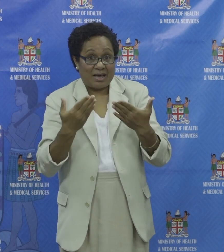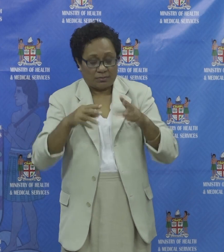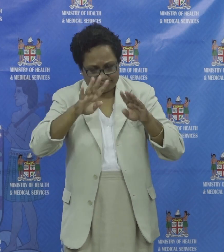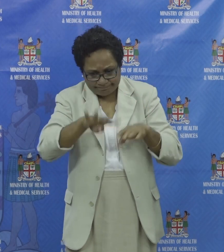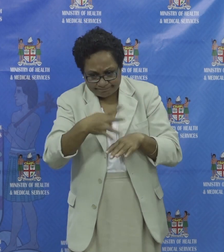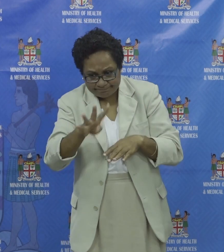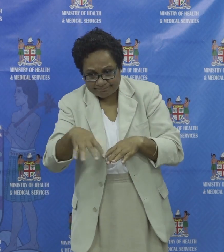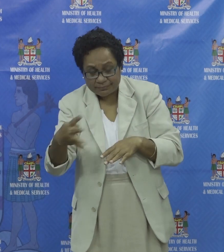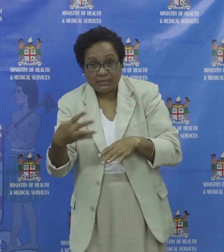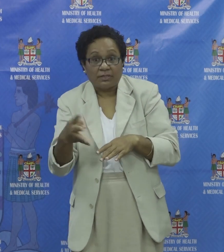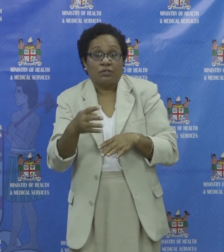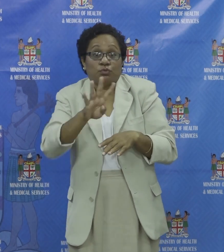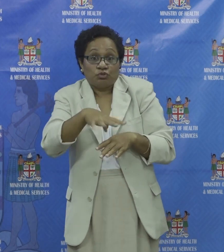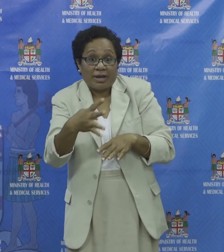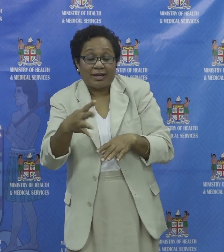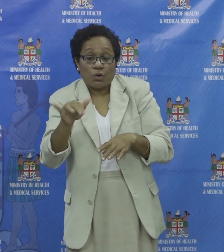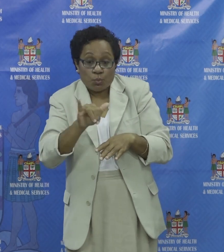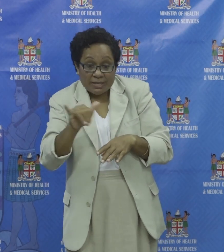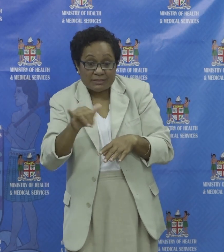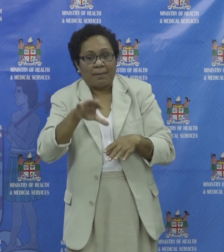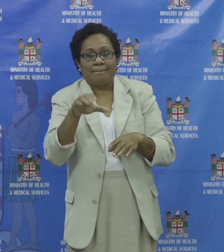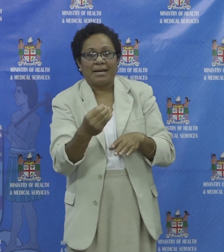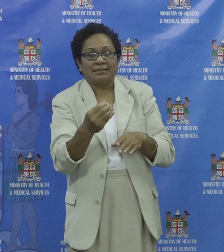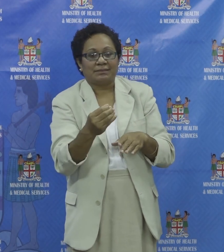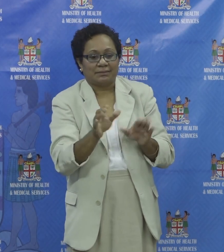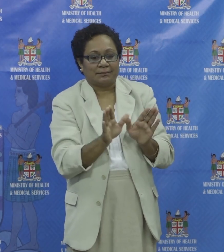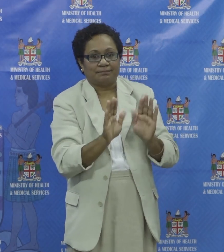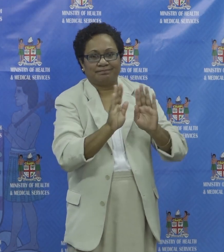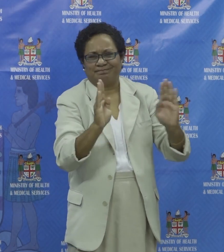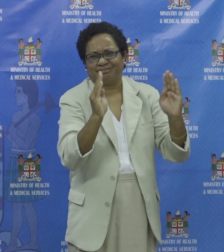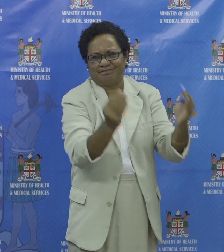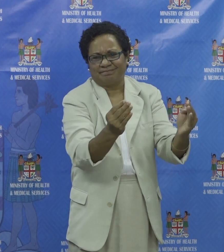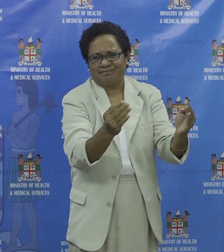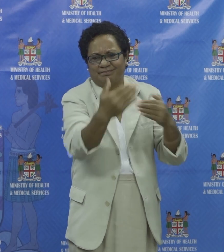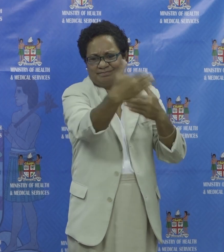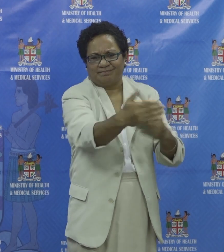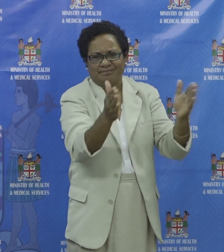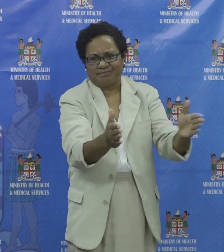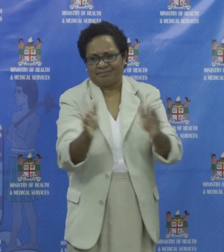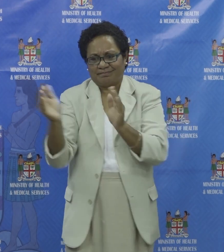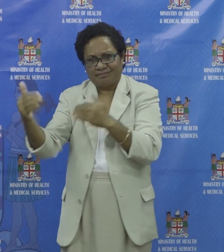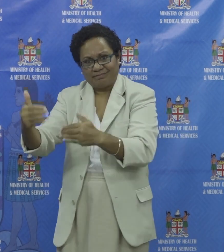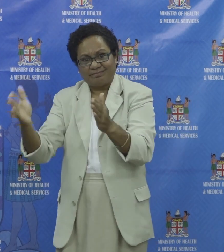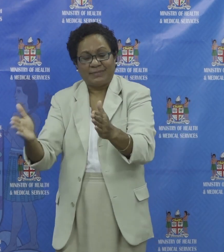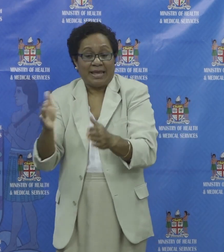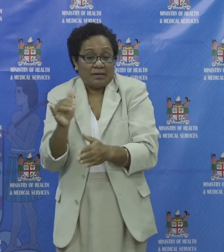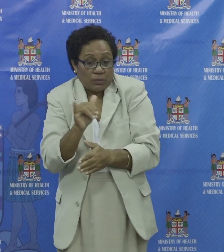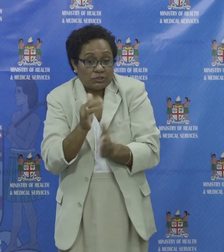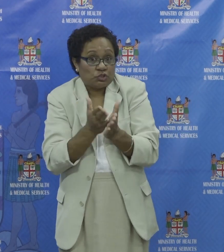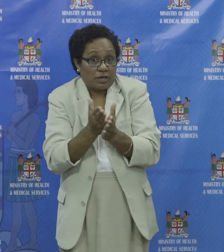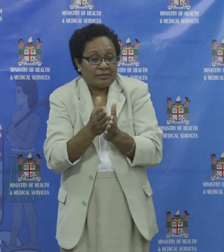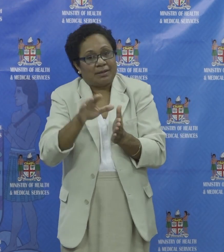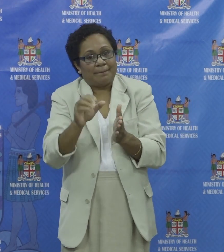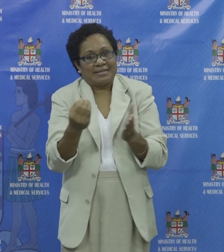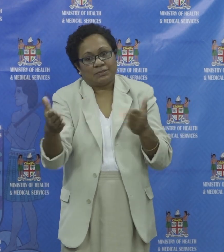to determine which areas in CWM need to be locked down and what services need to be curtailed. And we are establishing procedures to